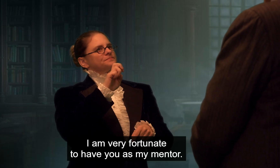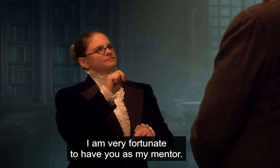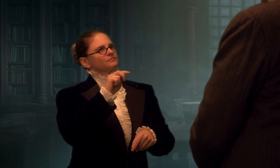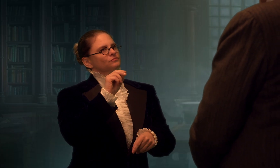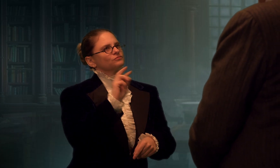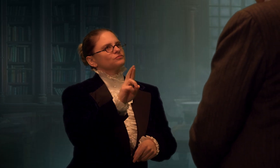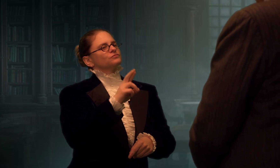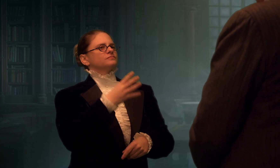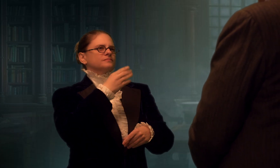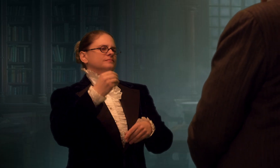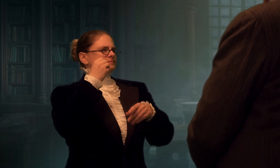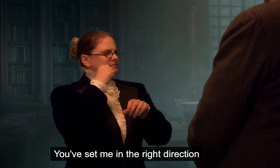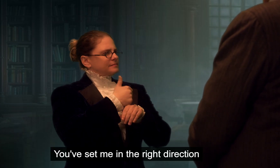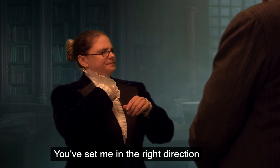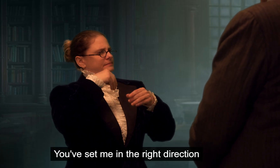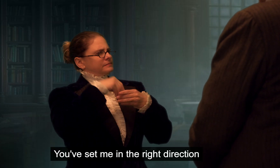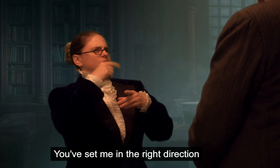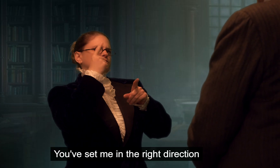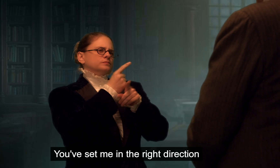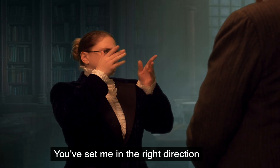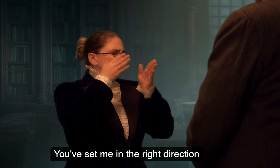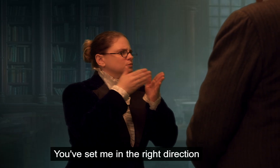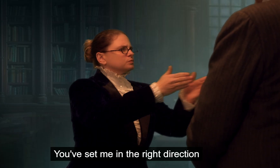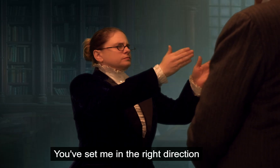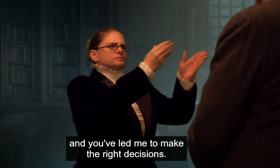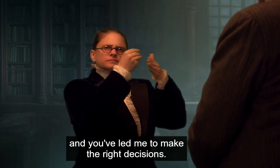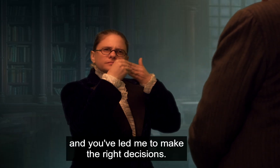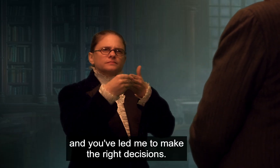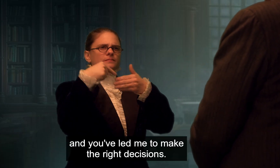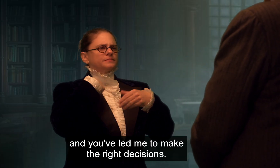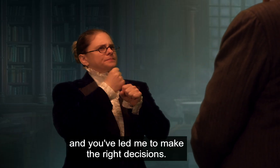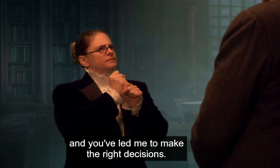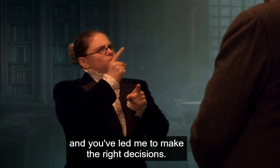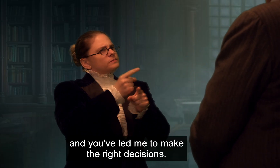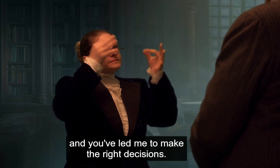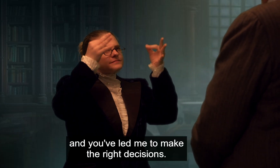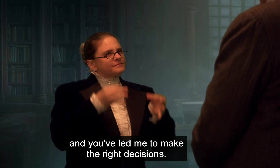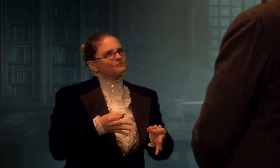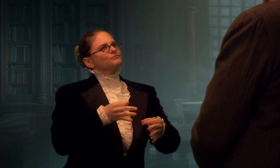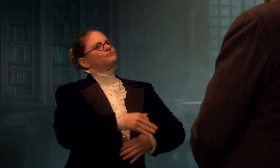mentor. You've set me in the right direction, and you've led me to make the right decisions.